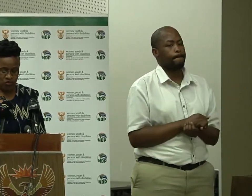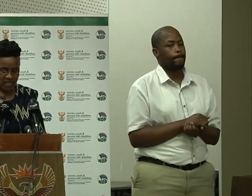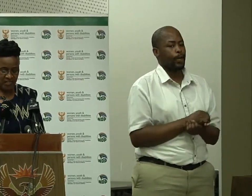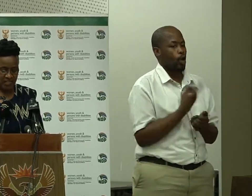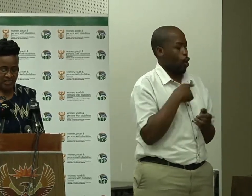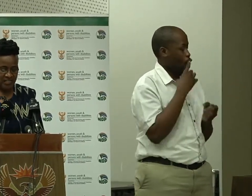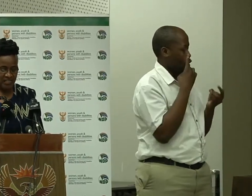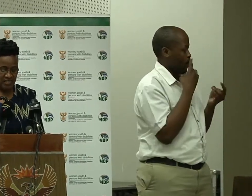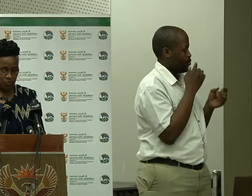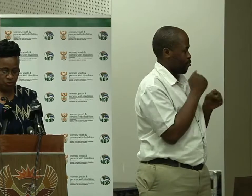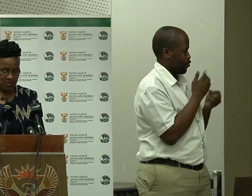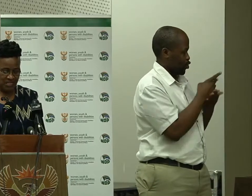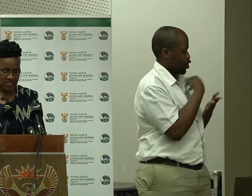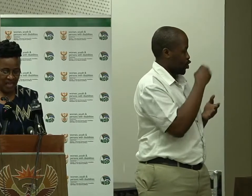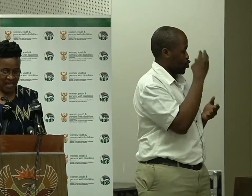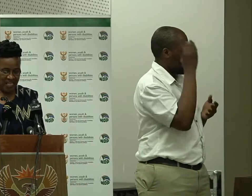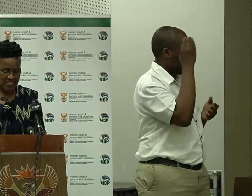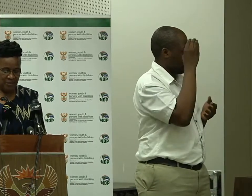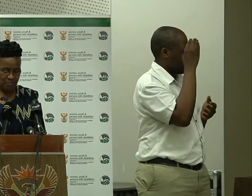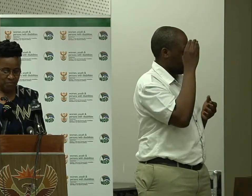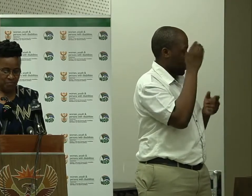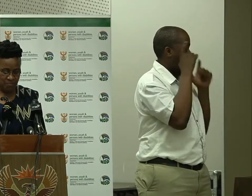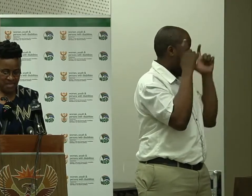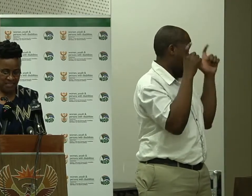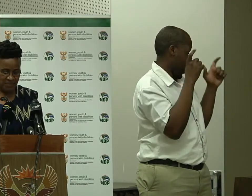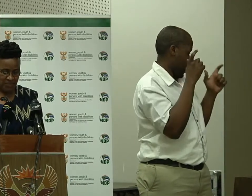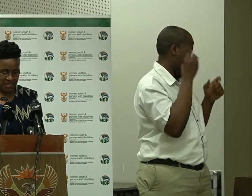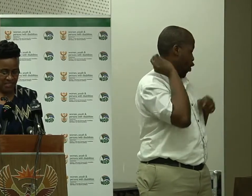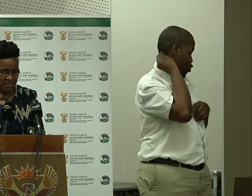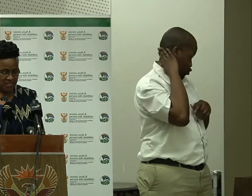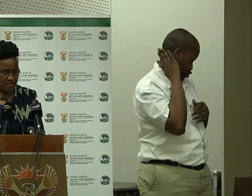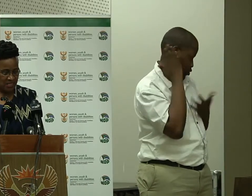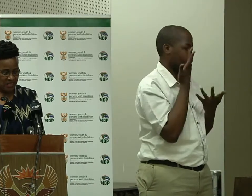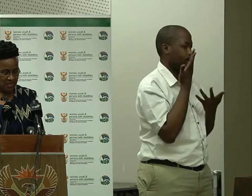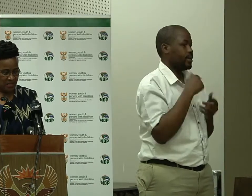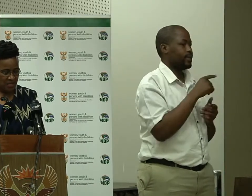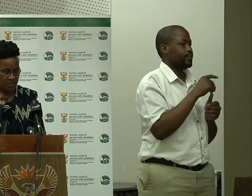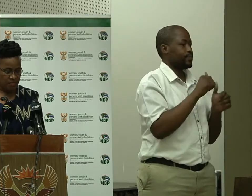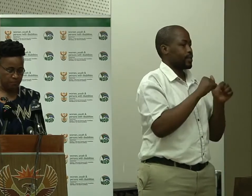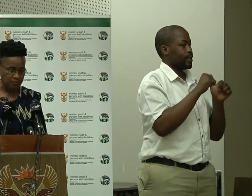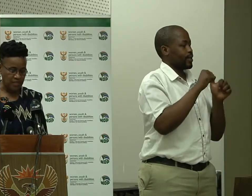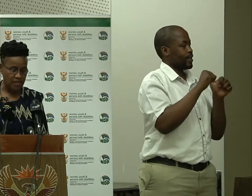assure you that the Deputy Minister, as the